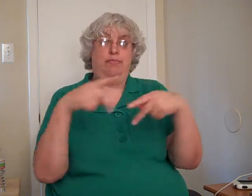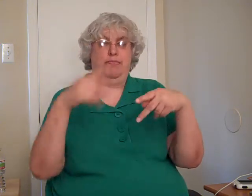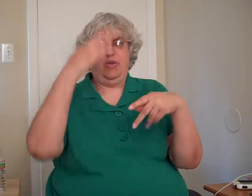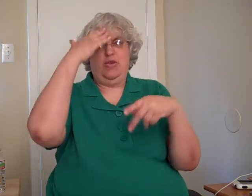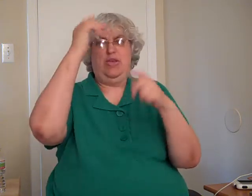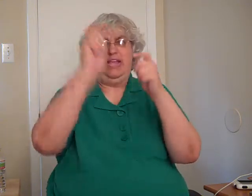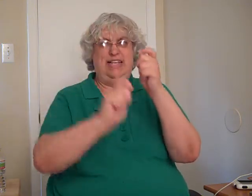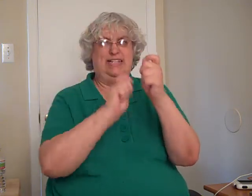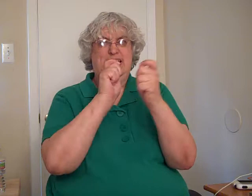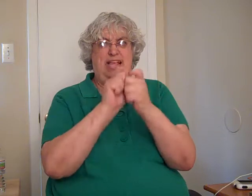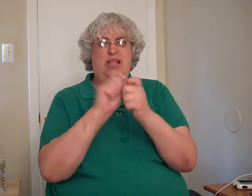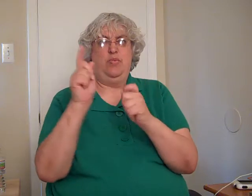exactly where to sit.